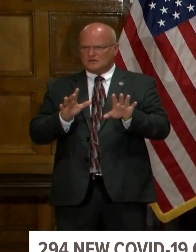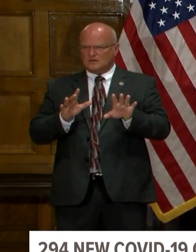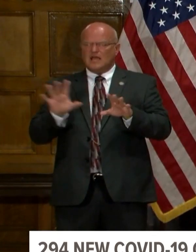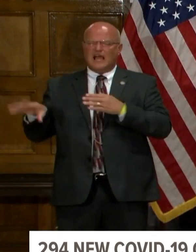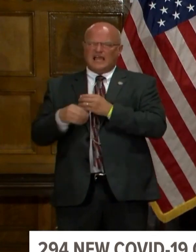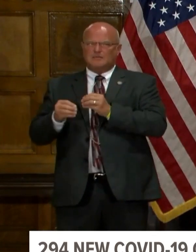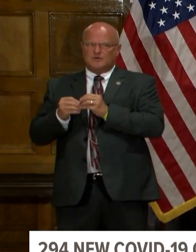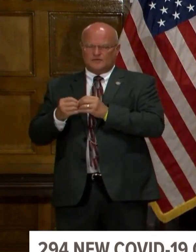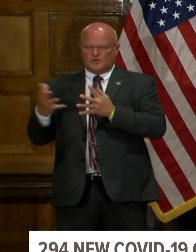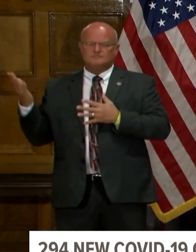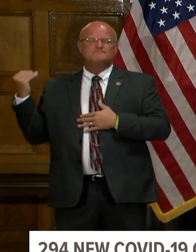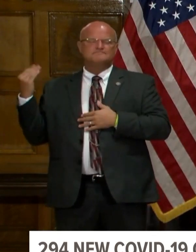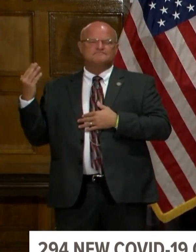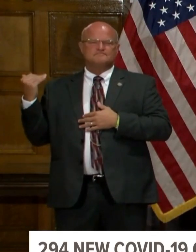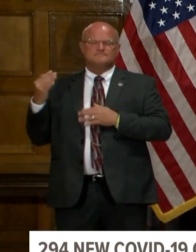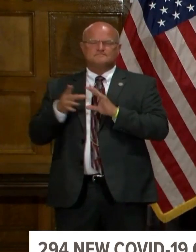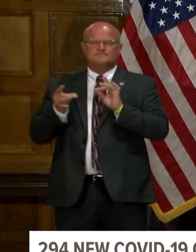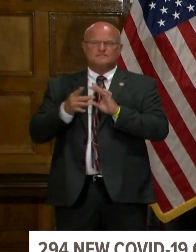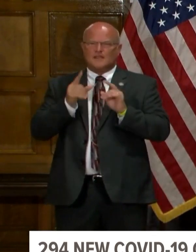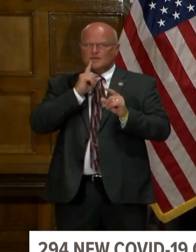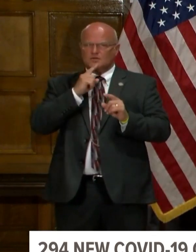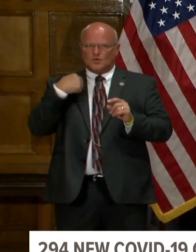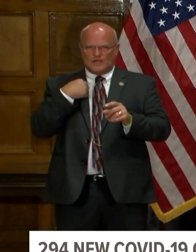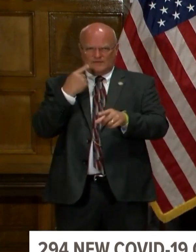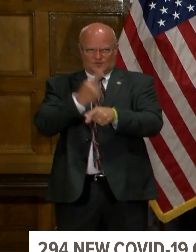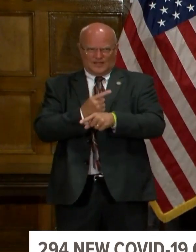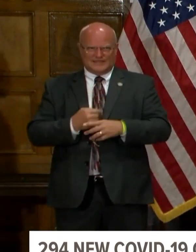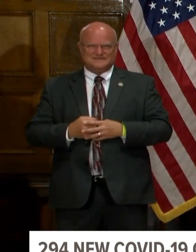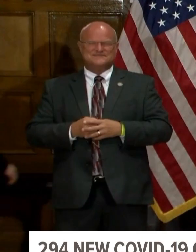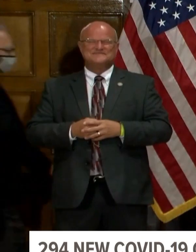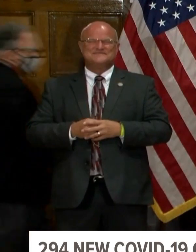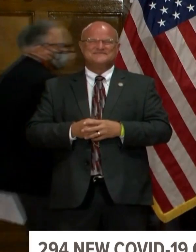can add more detail. Yeah, why don't you come up? I want to make sure we get that right.